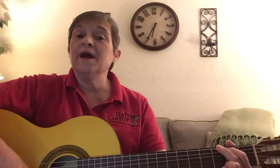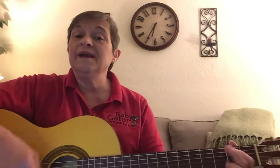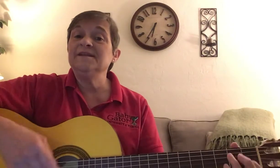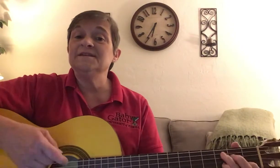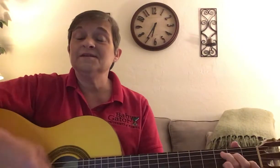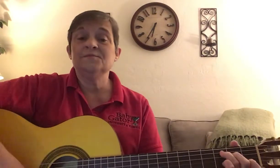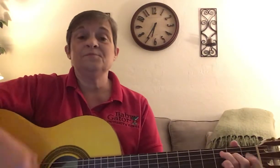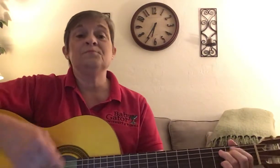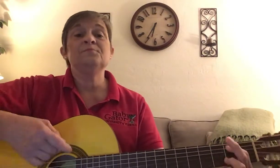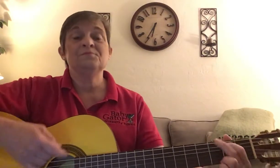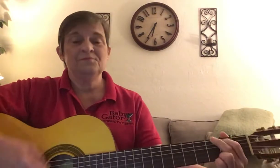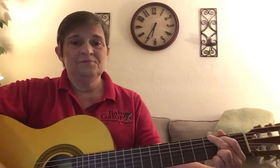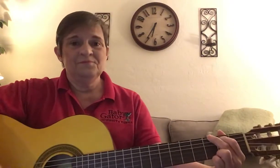bright.